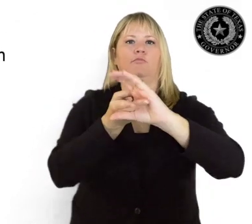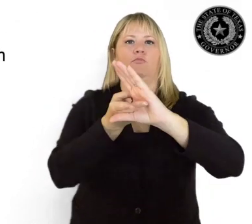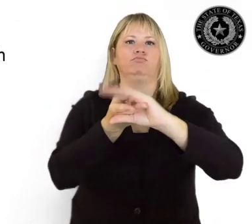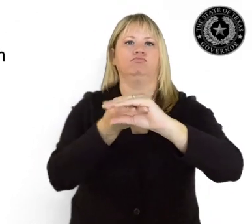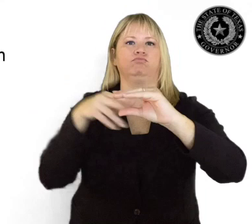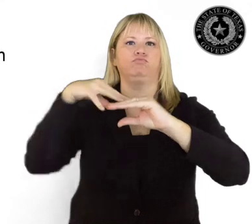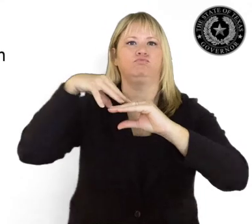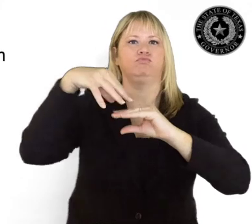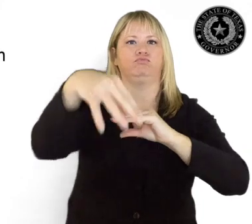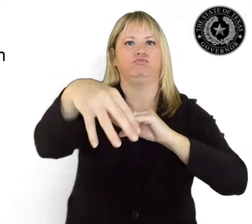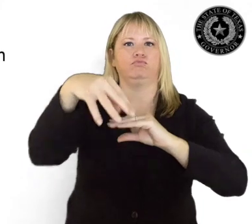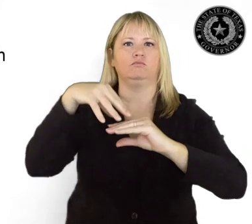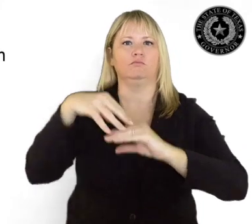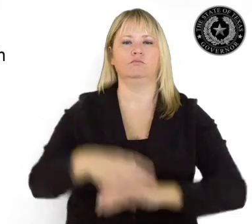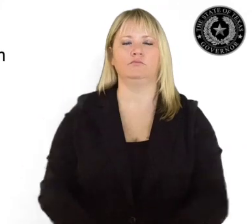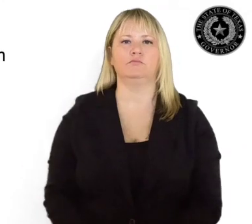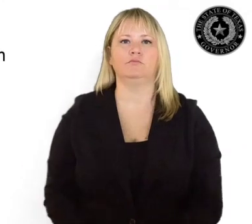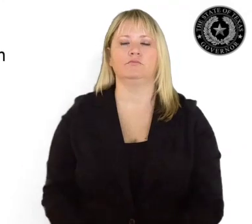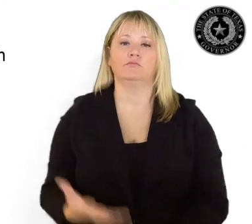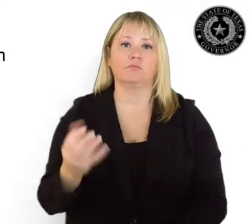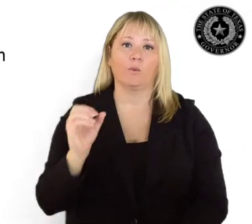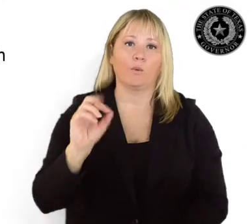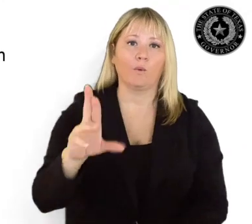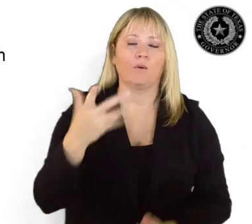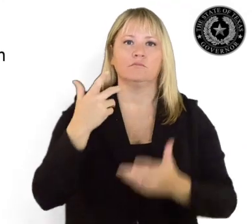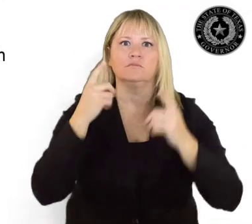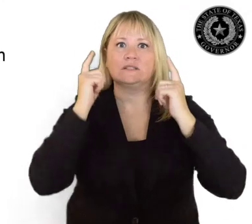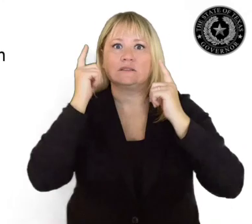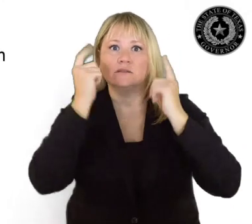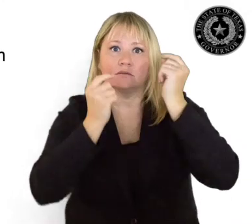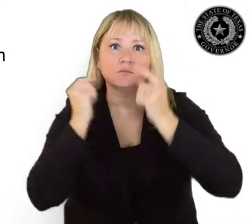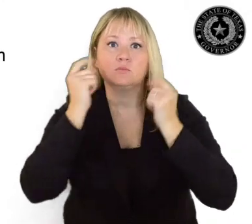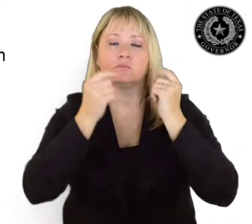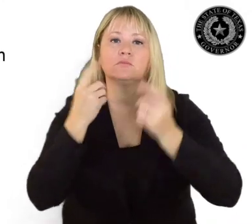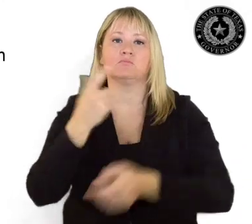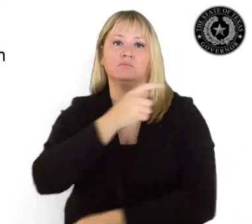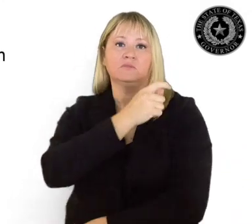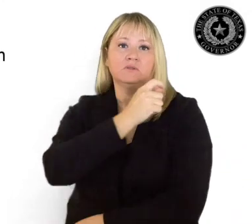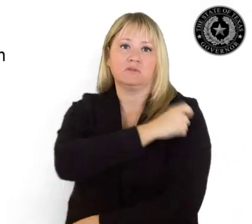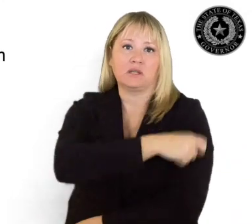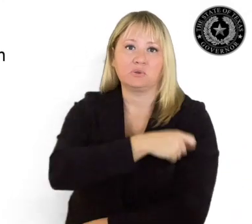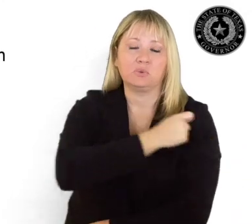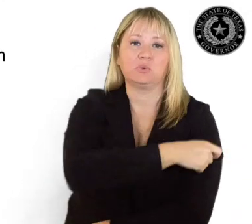removal services, and hair loss treatment and growth services.